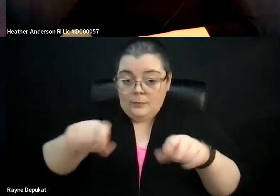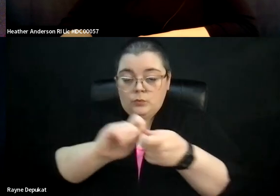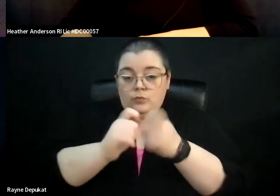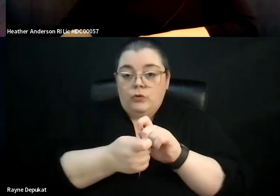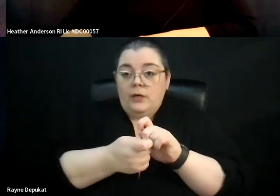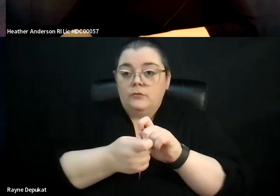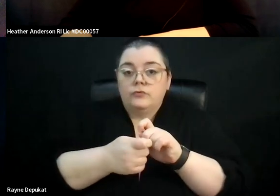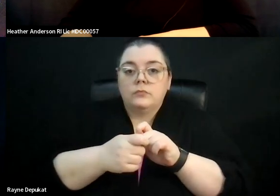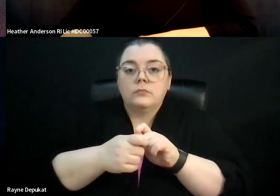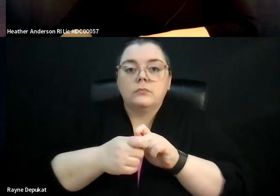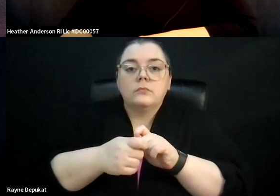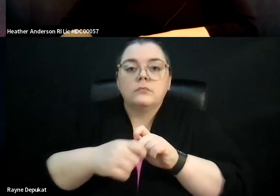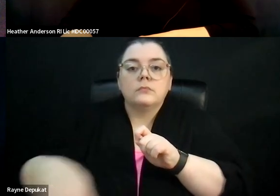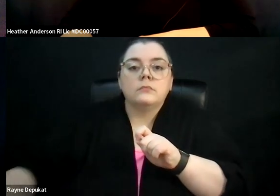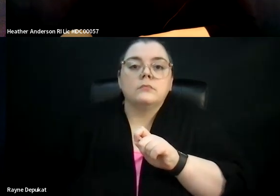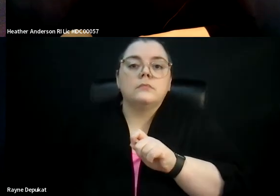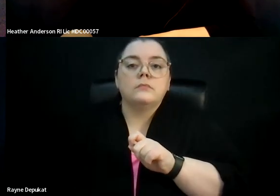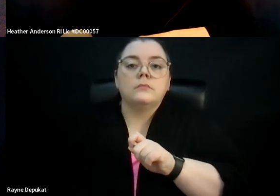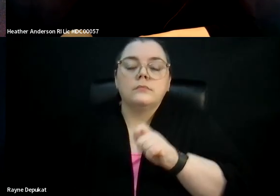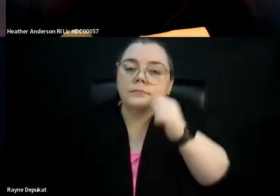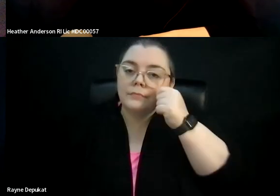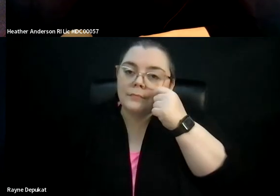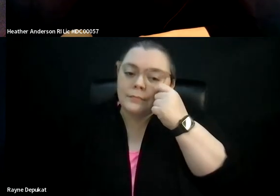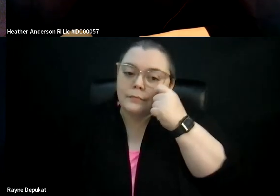So Lindsay, are you able to adjust that setting?